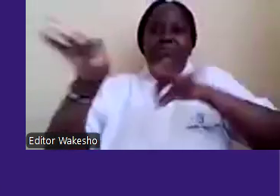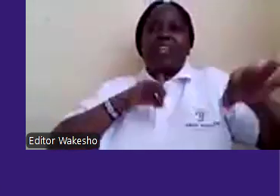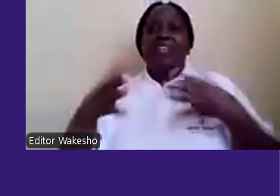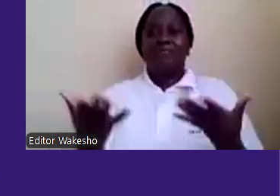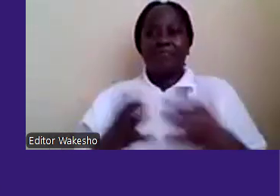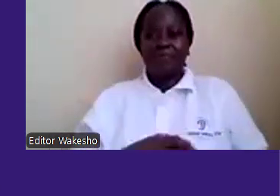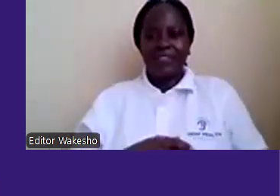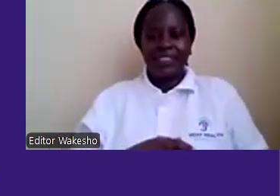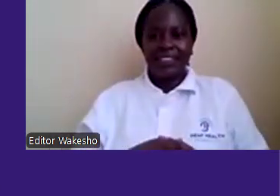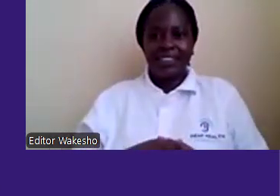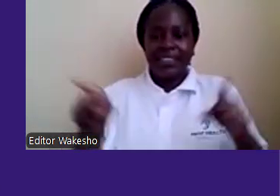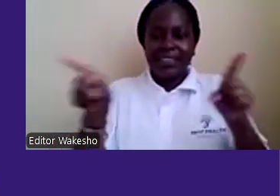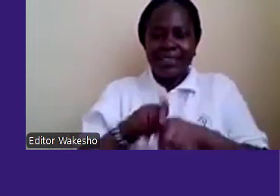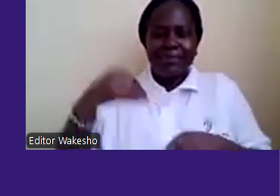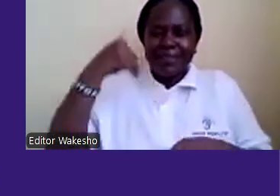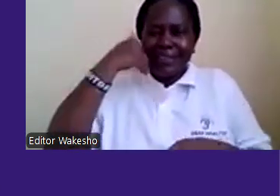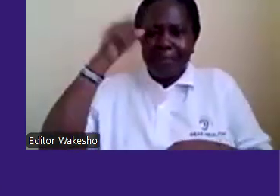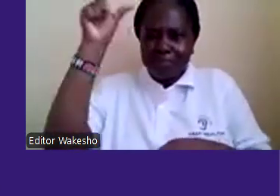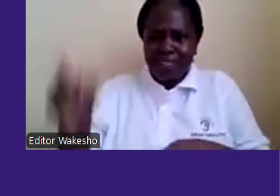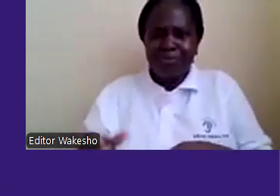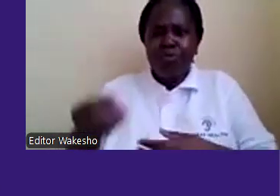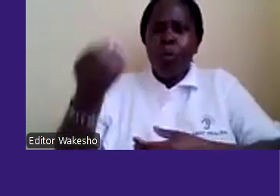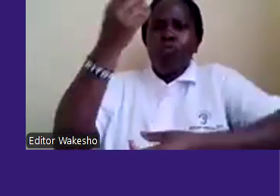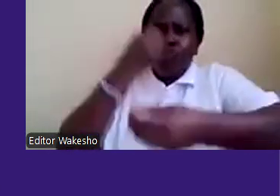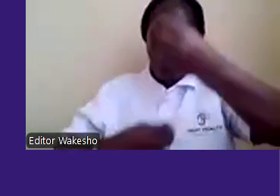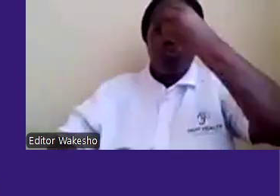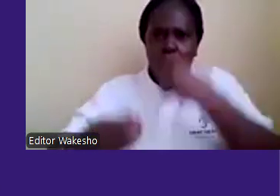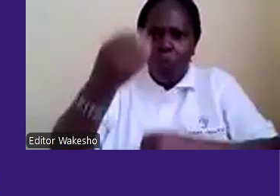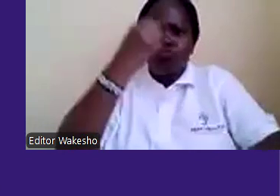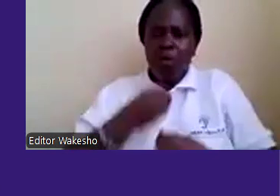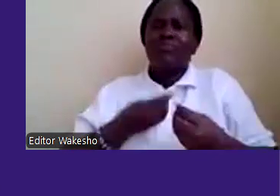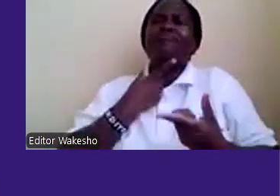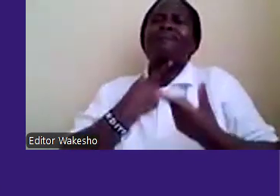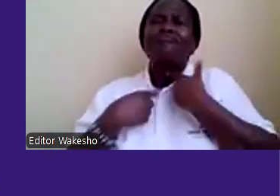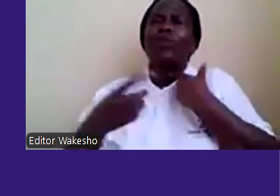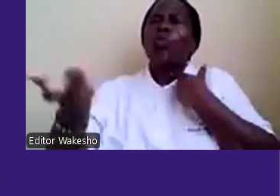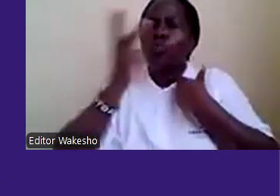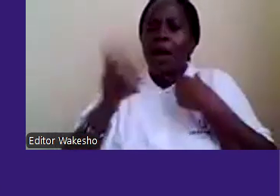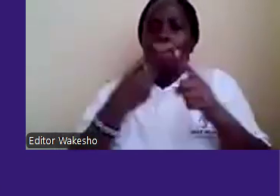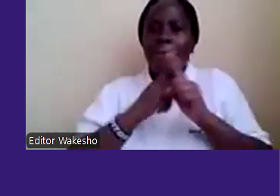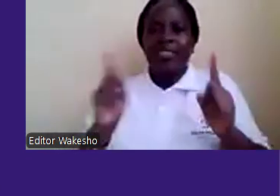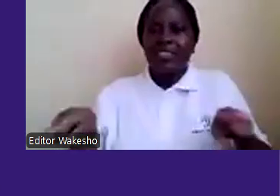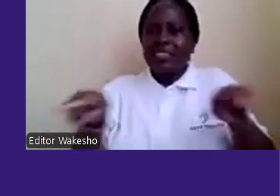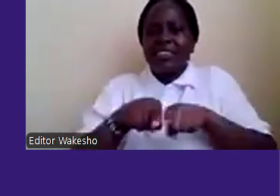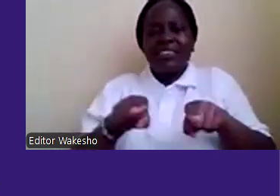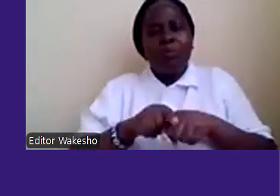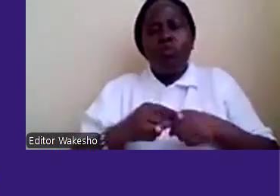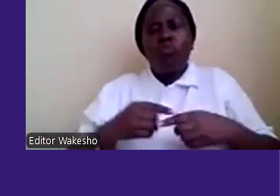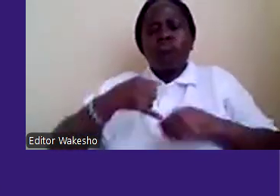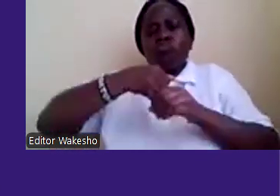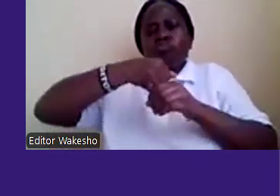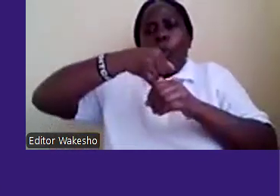very hungry. Actually, they'll be eating a lot, they'll be very thirsty, but they're still losing so much weight. So we have